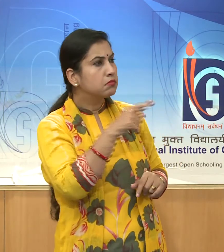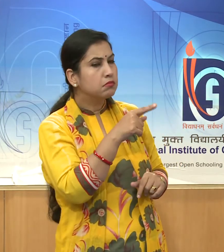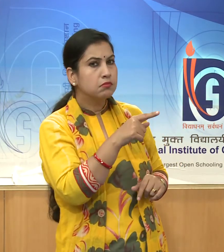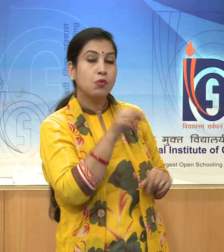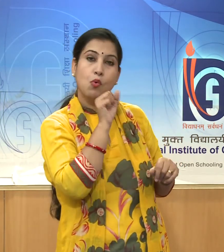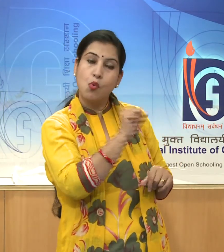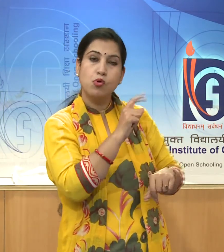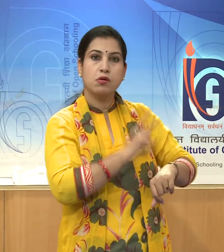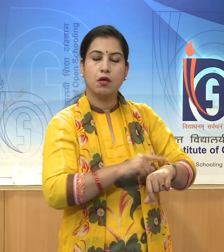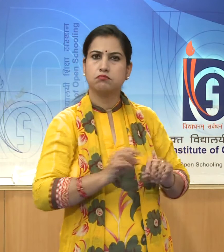whirlpool galaxy